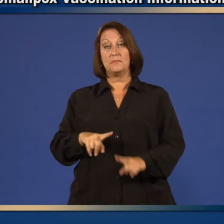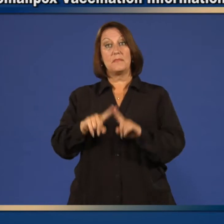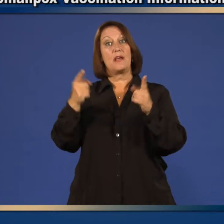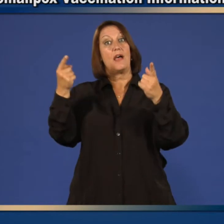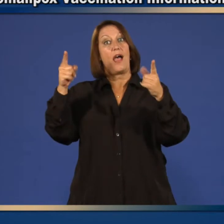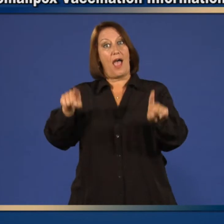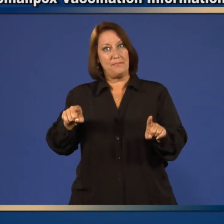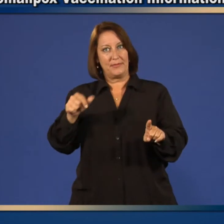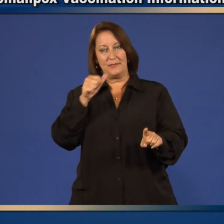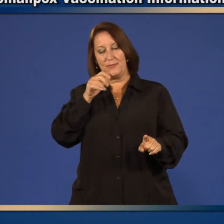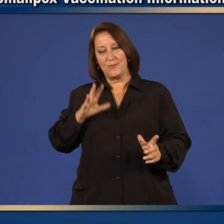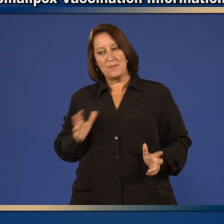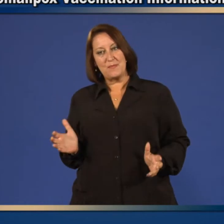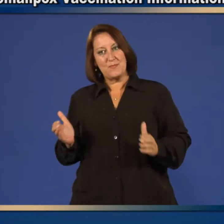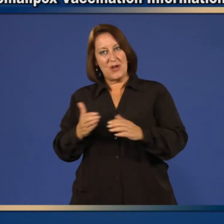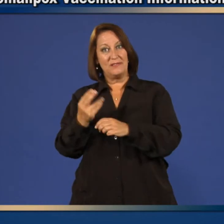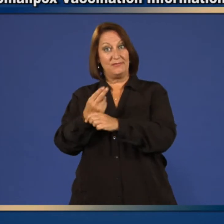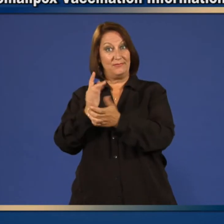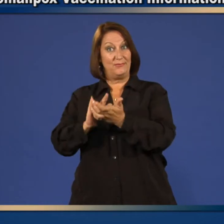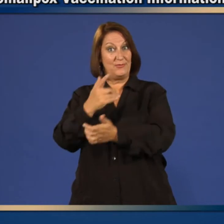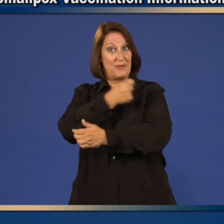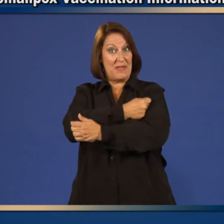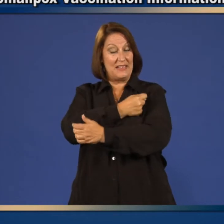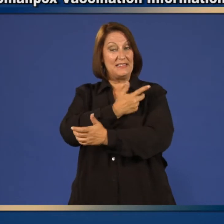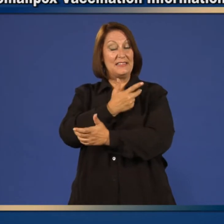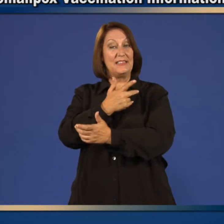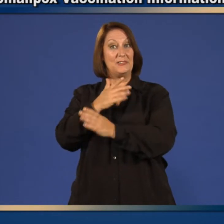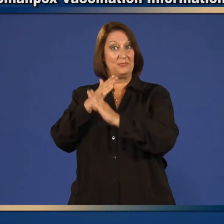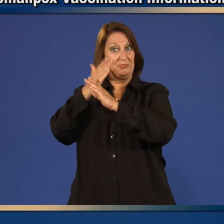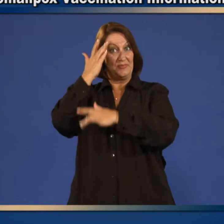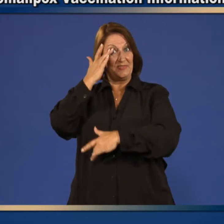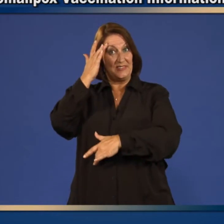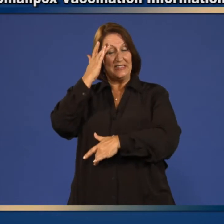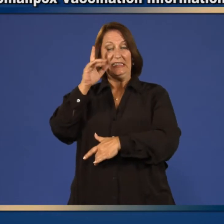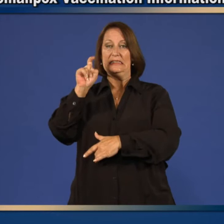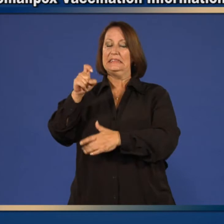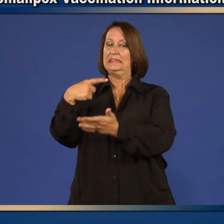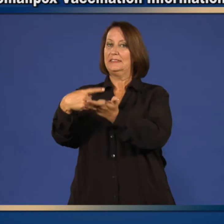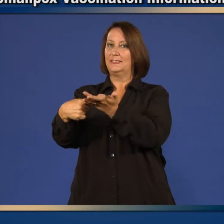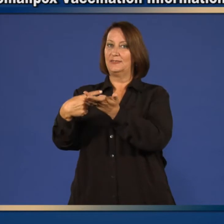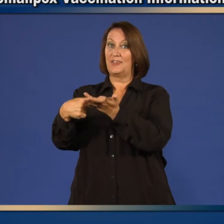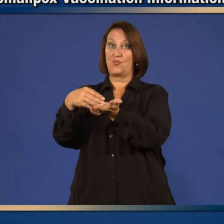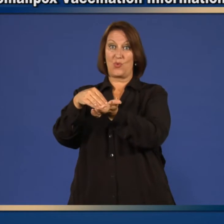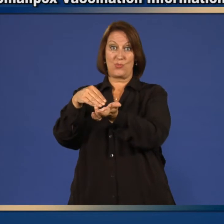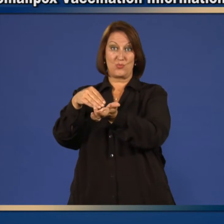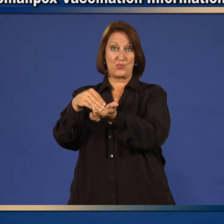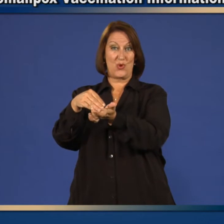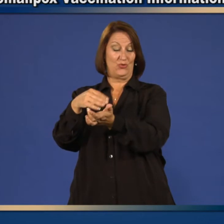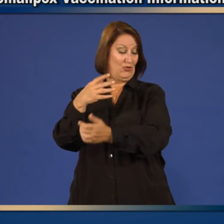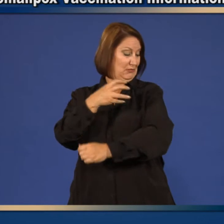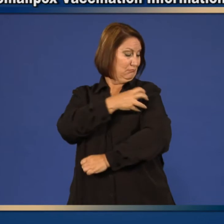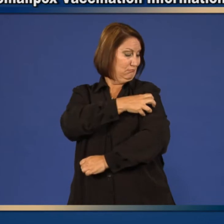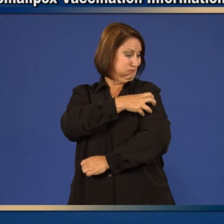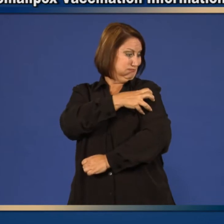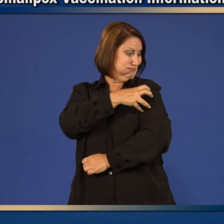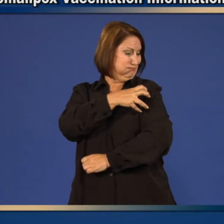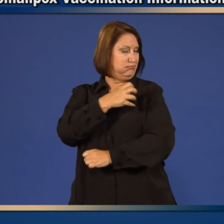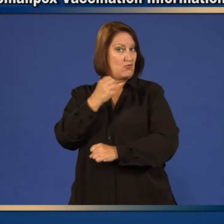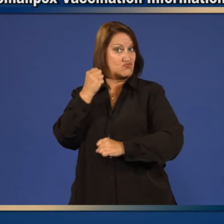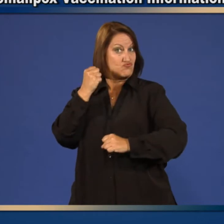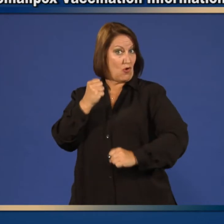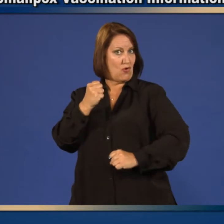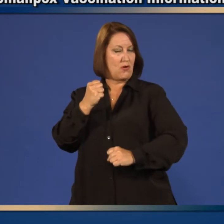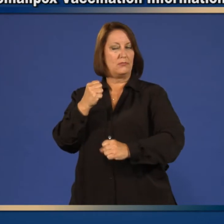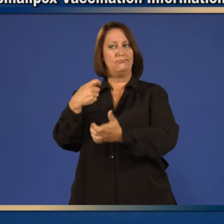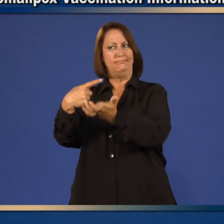pregnant woman is vaccinated, she should check with her health care provider for further information if she